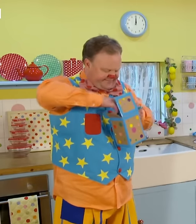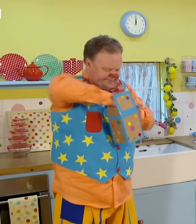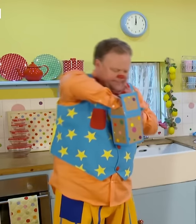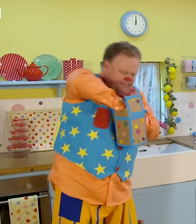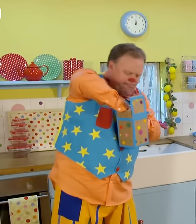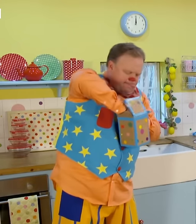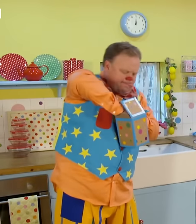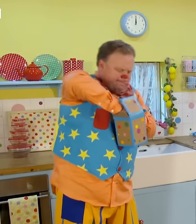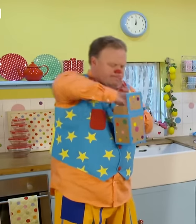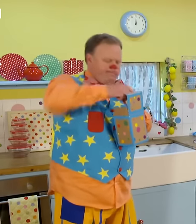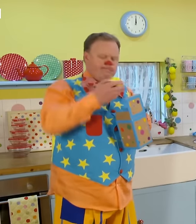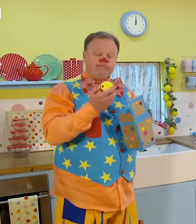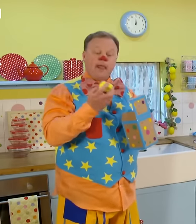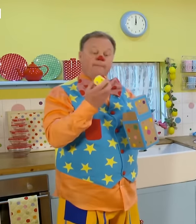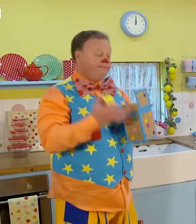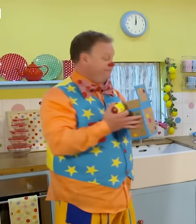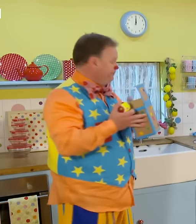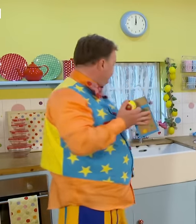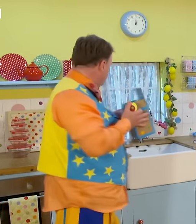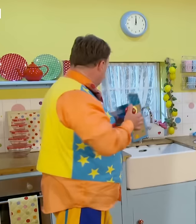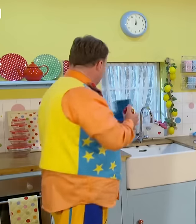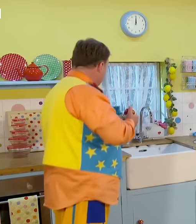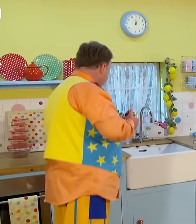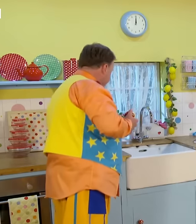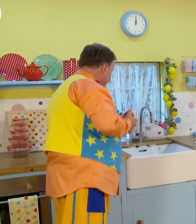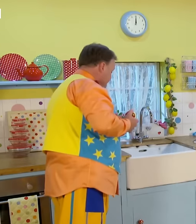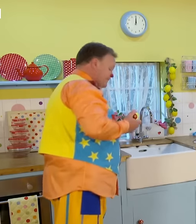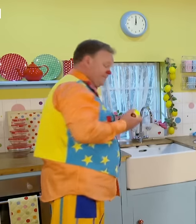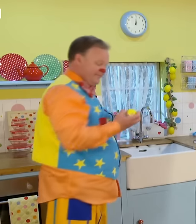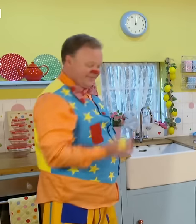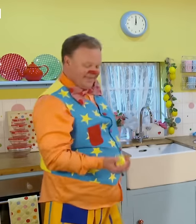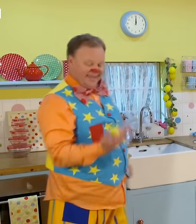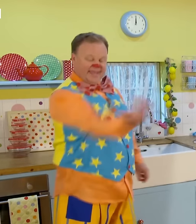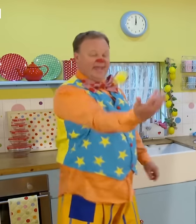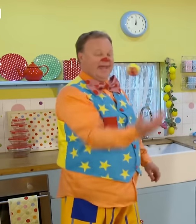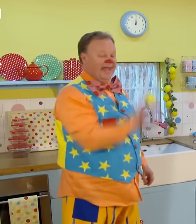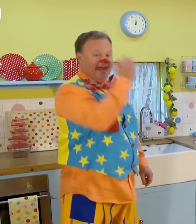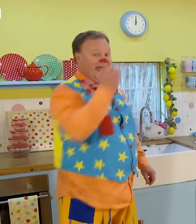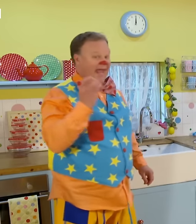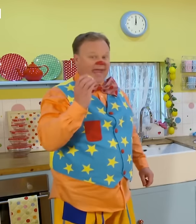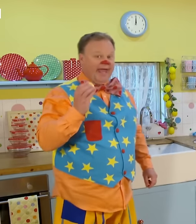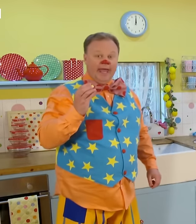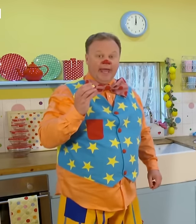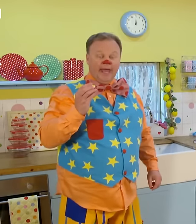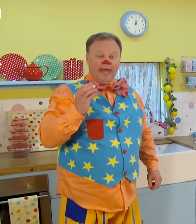Mr. Tumble, before you play with your new ball, please could you show us a sign for bouncy